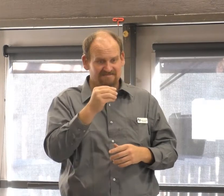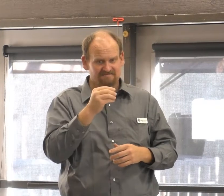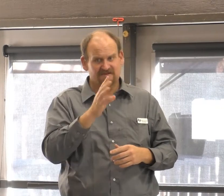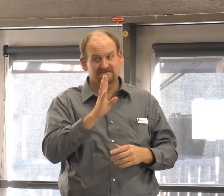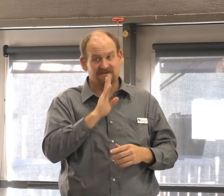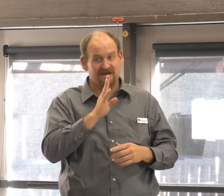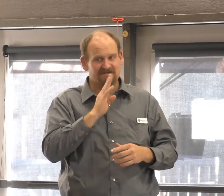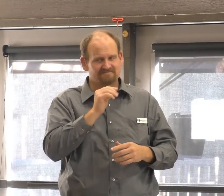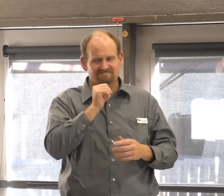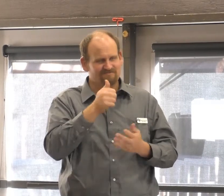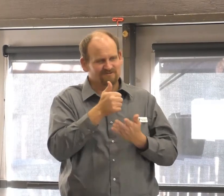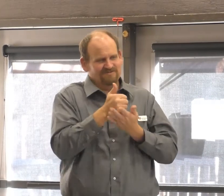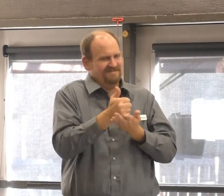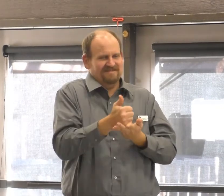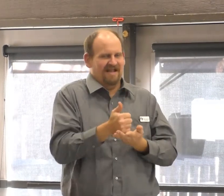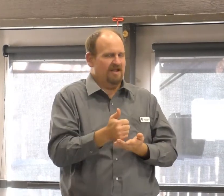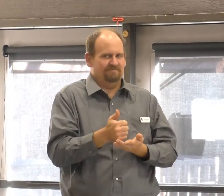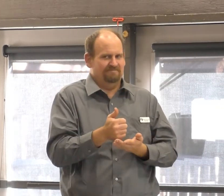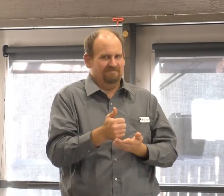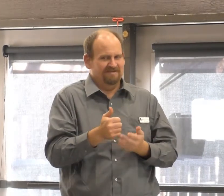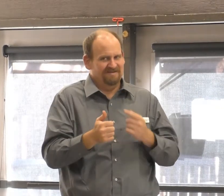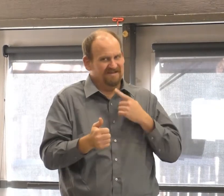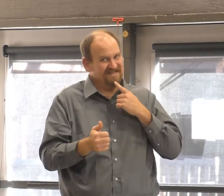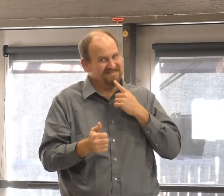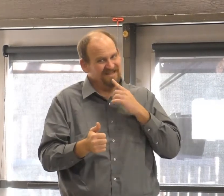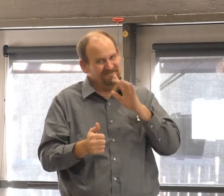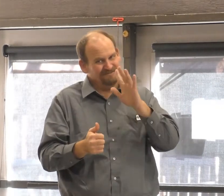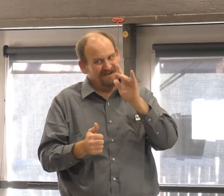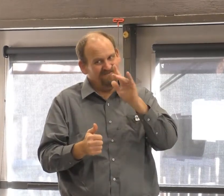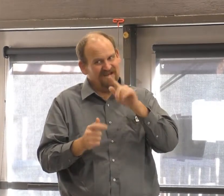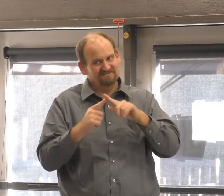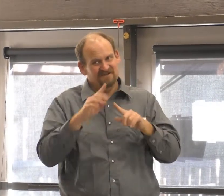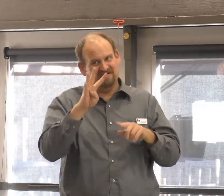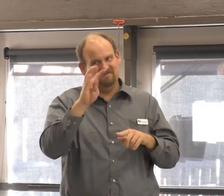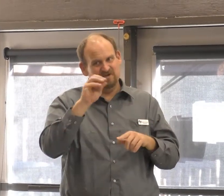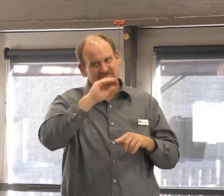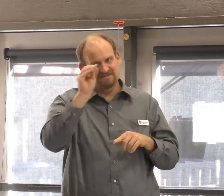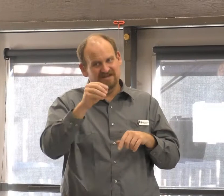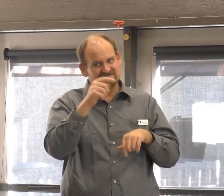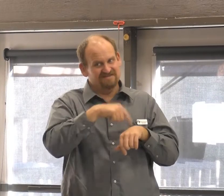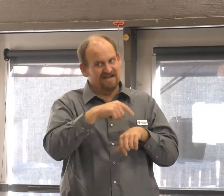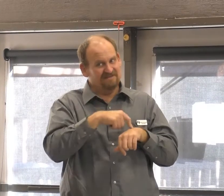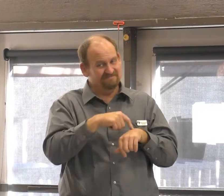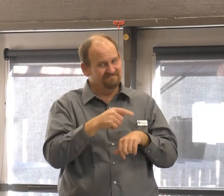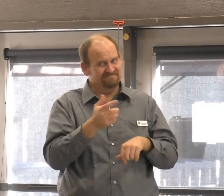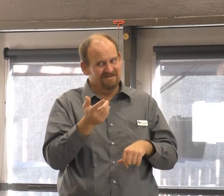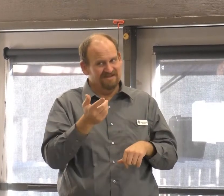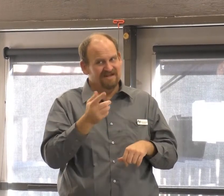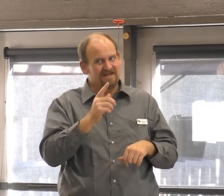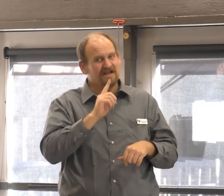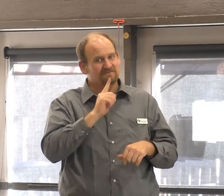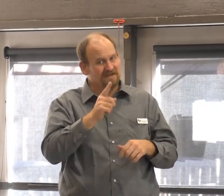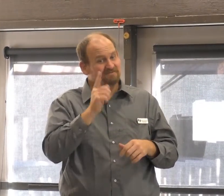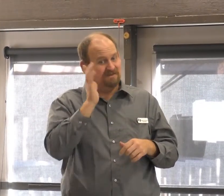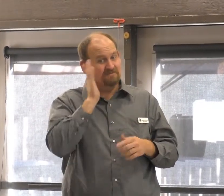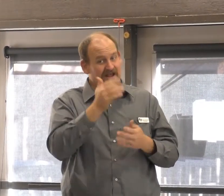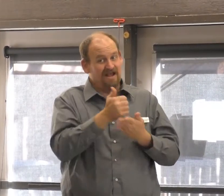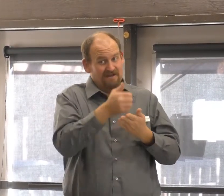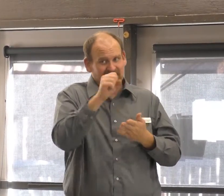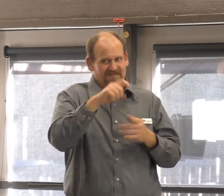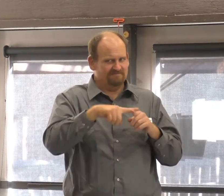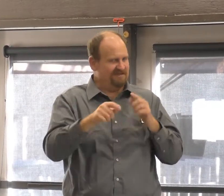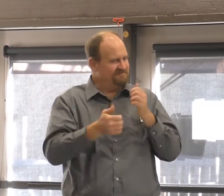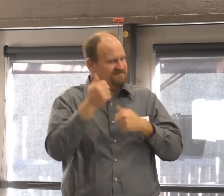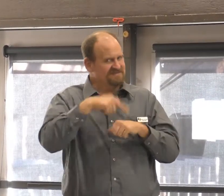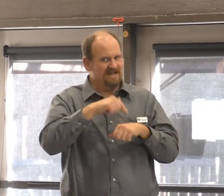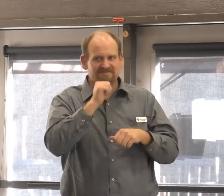truthfully, speech reading and talking doesn't really help. They say that 25 to 40%